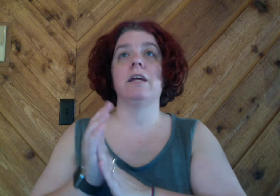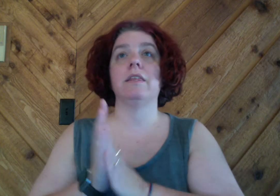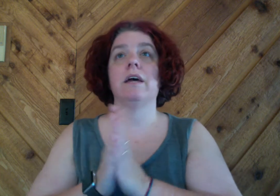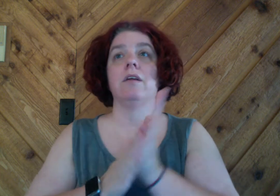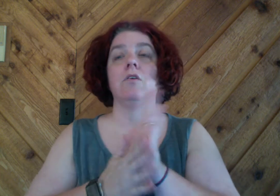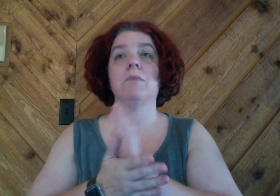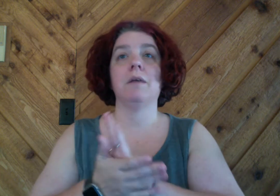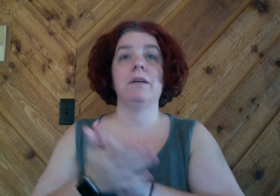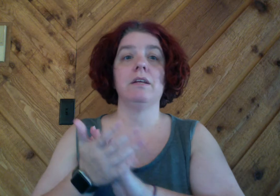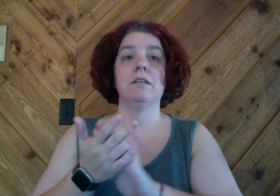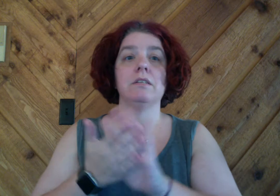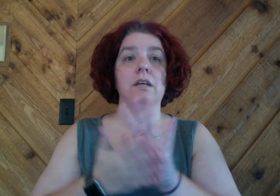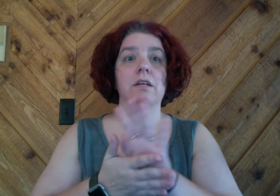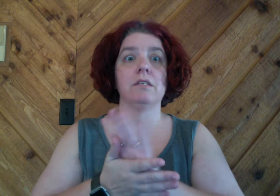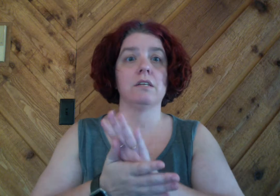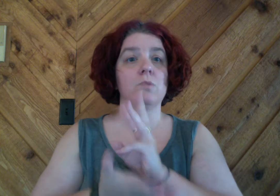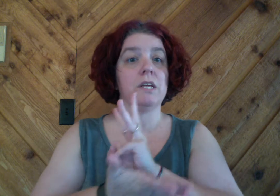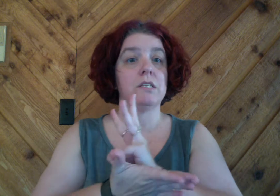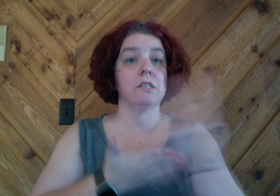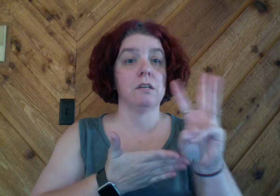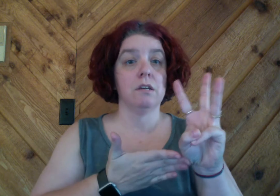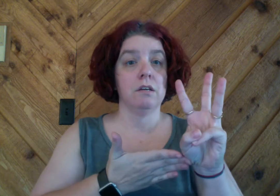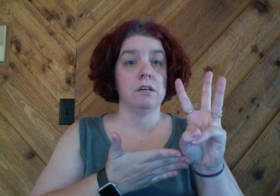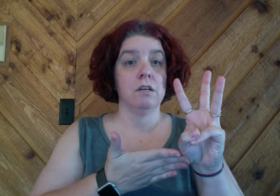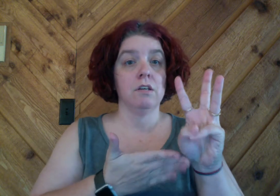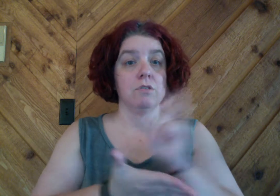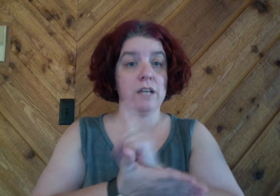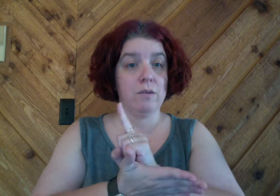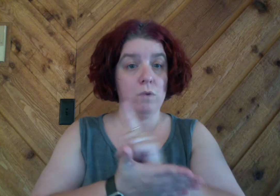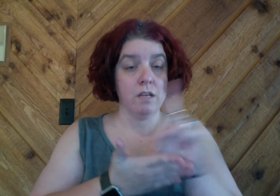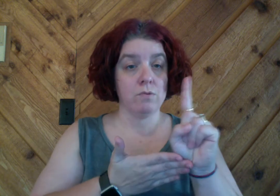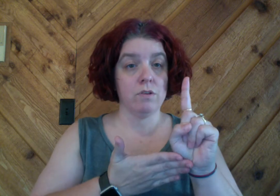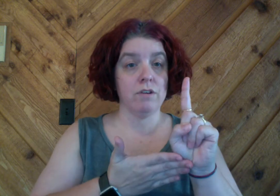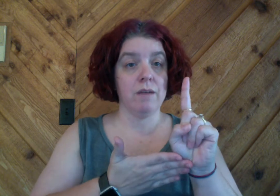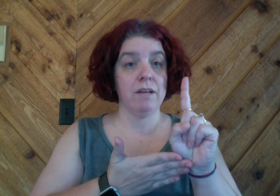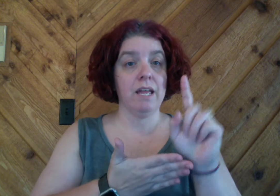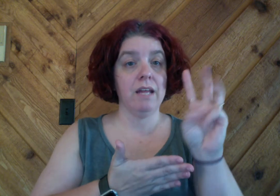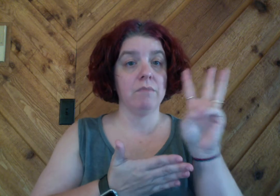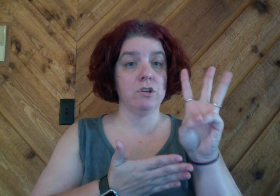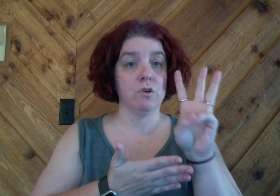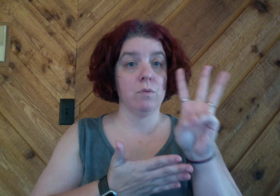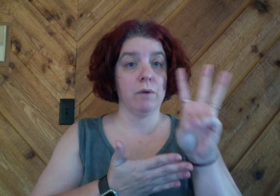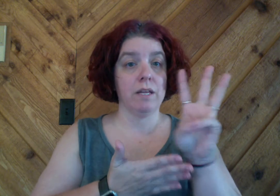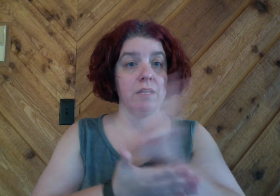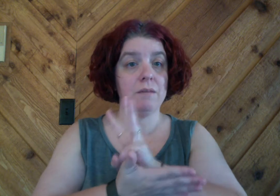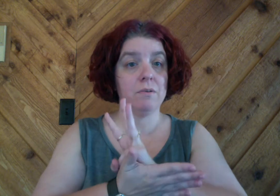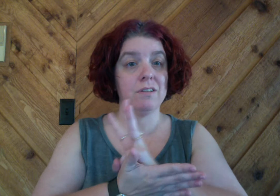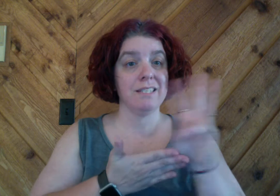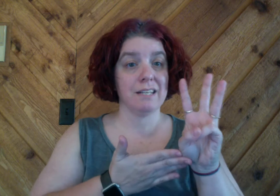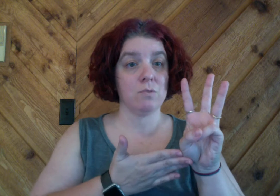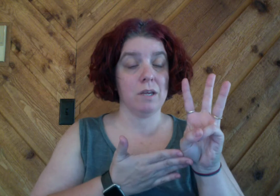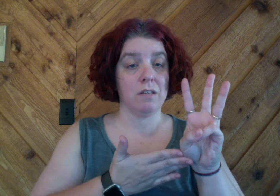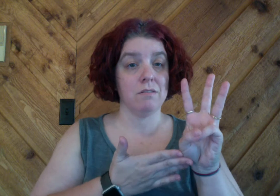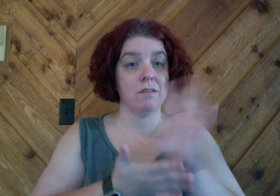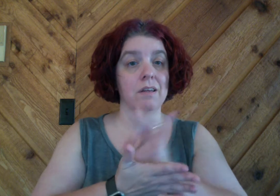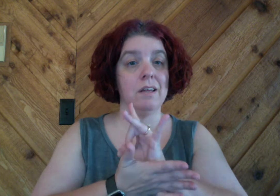that homecoming is in 6 weeks, you sign weeks with your dominant hand, but you're incorporating the number. 6 weeks,